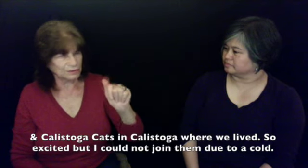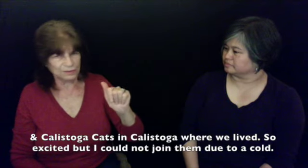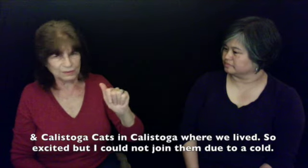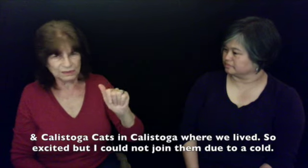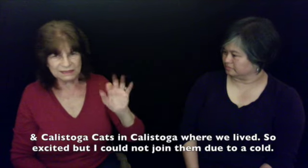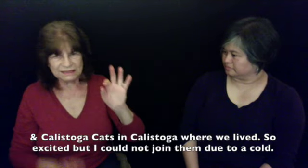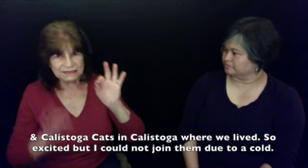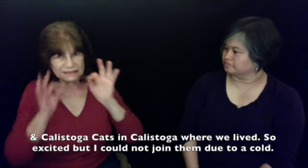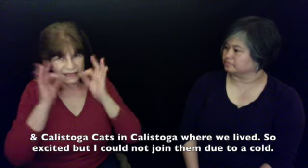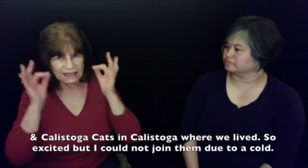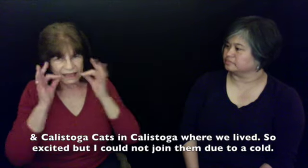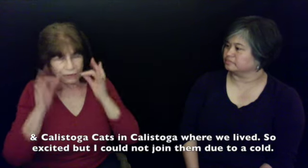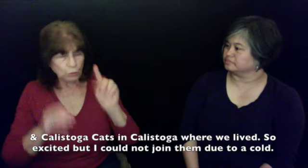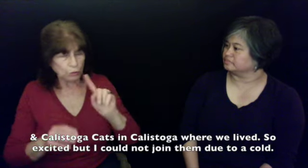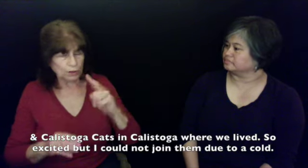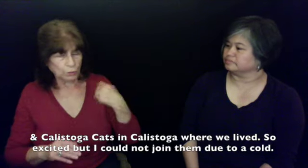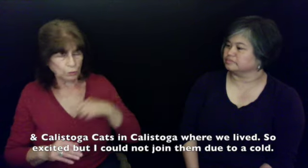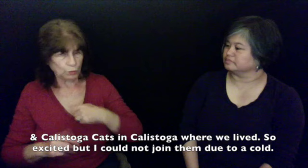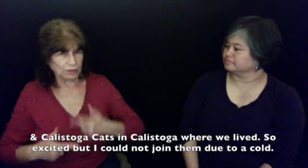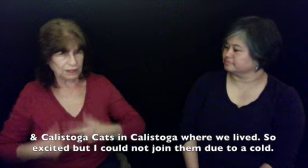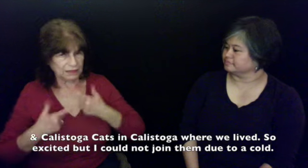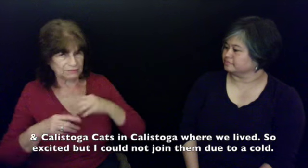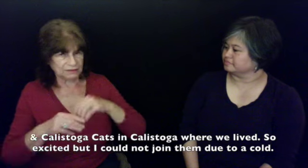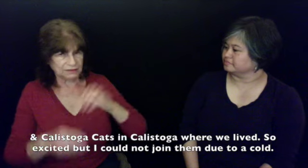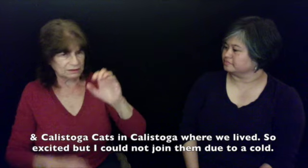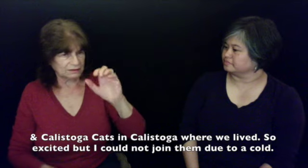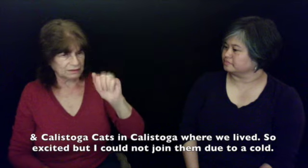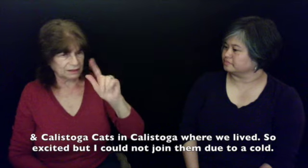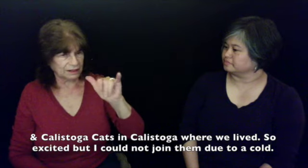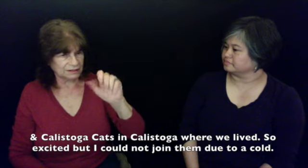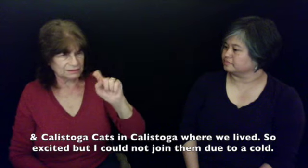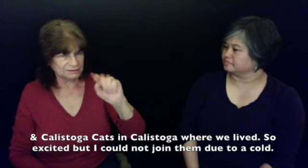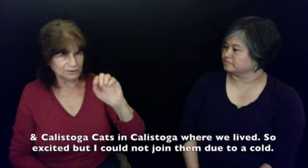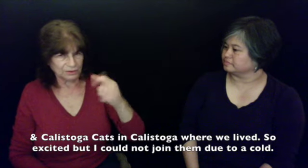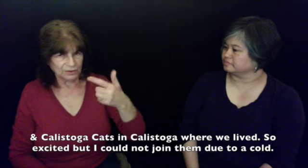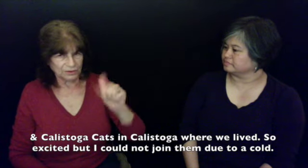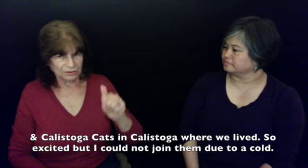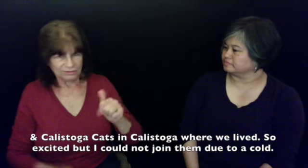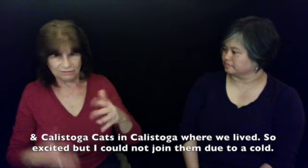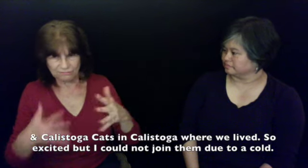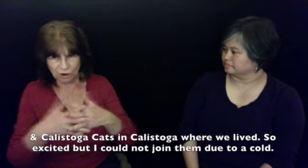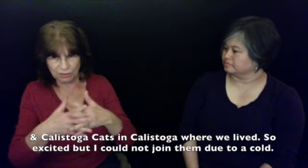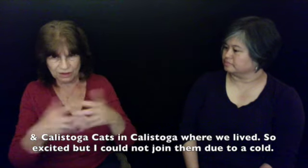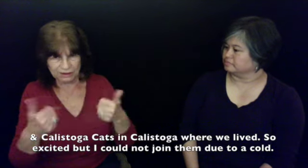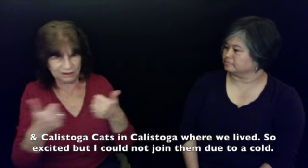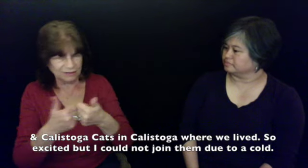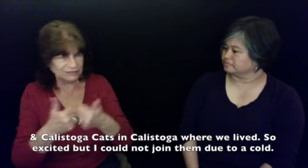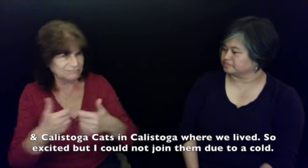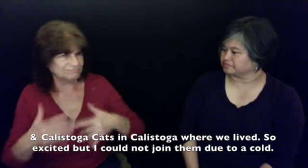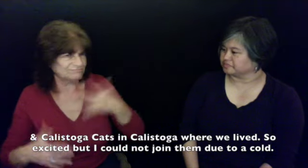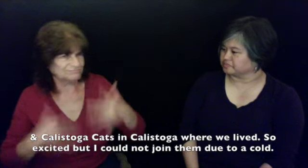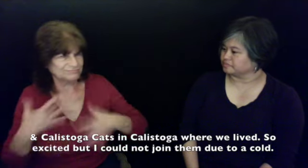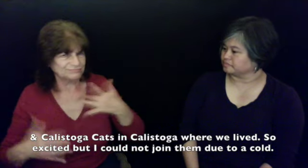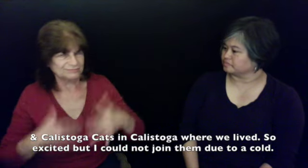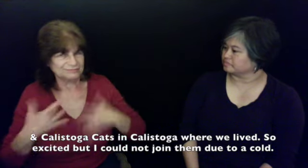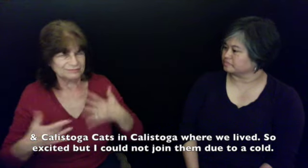and Calistoga Cats in Calistoga, where we lived. So excited, but I cannot join them due to a